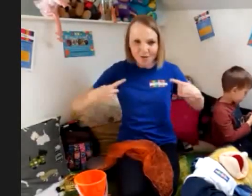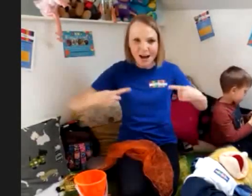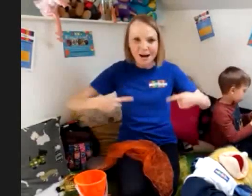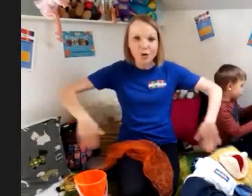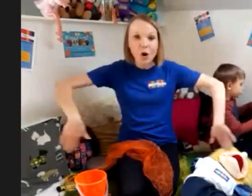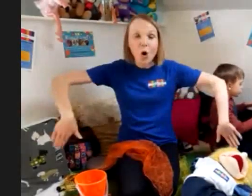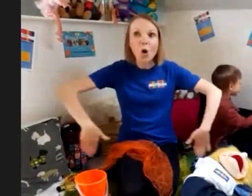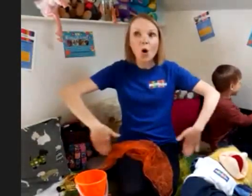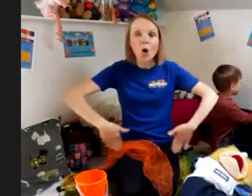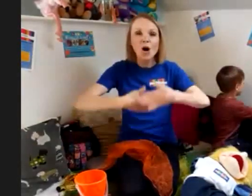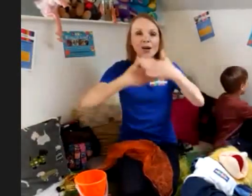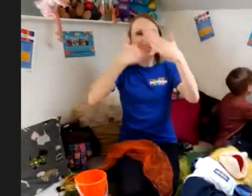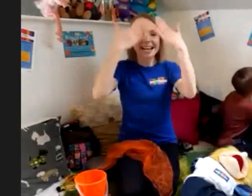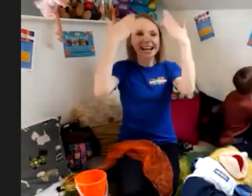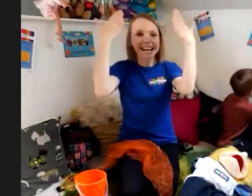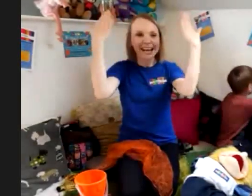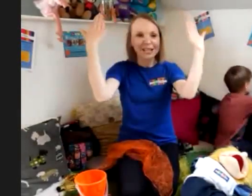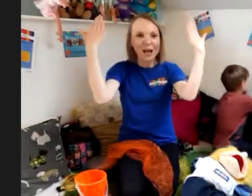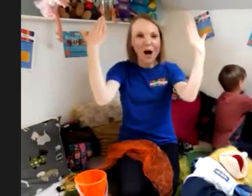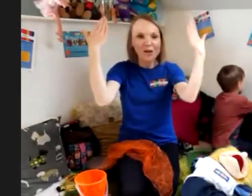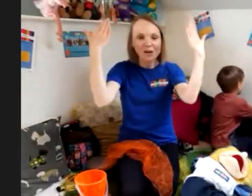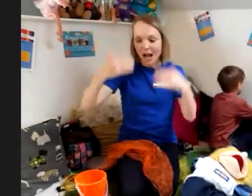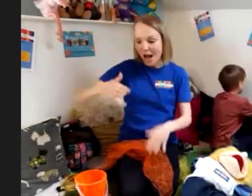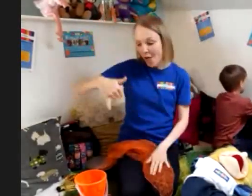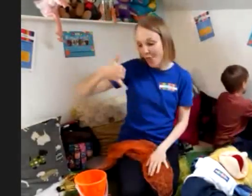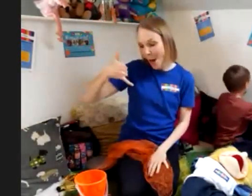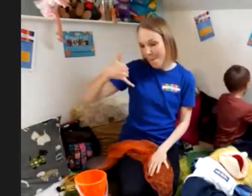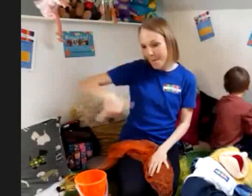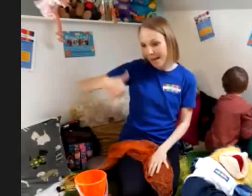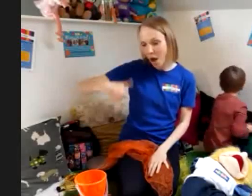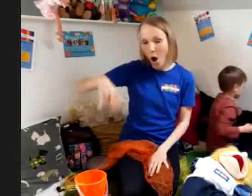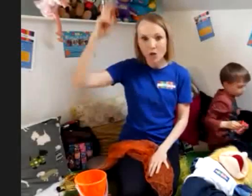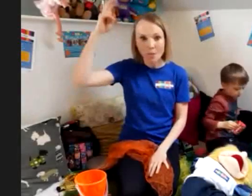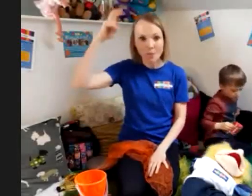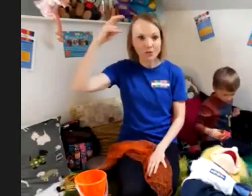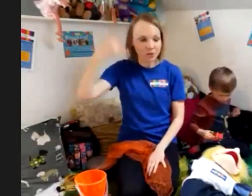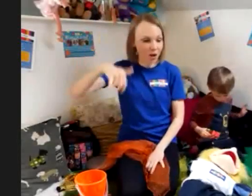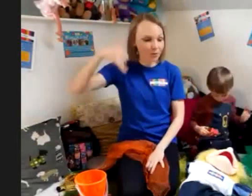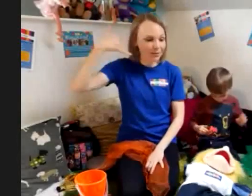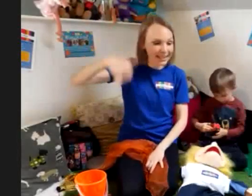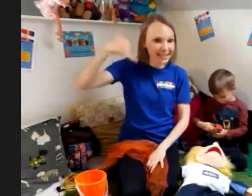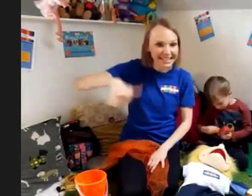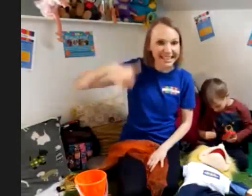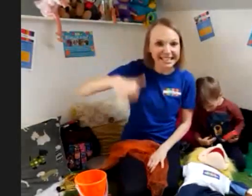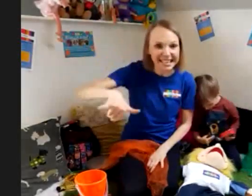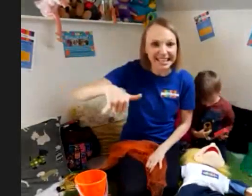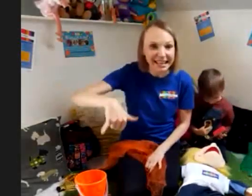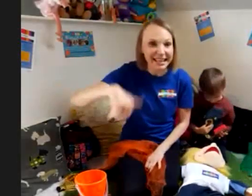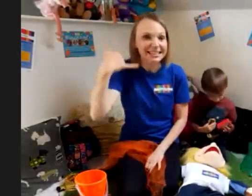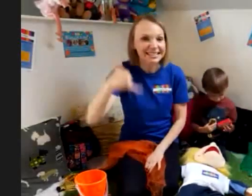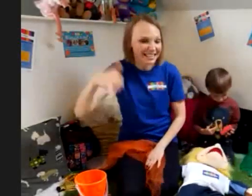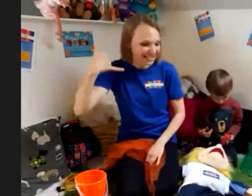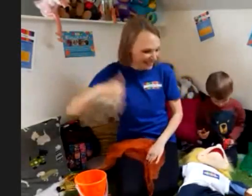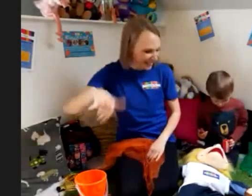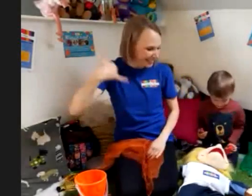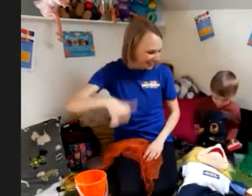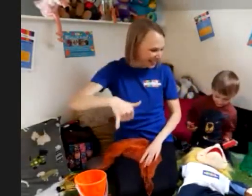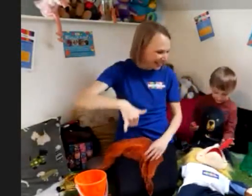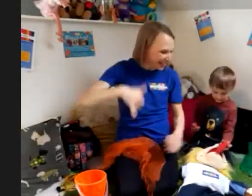round all day long. The bell on the bus goes ding, ding, ding, ding, ding, ding,